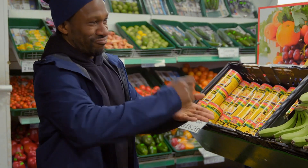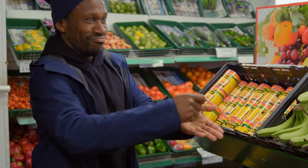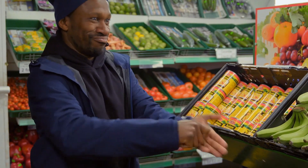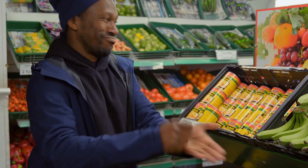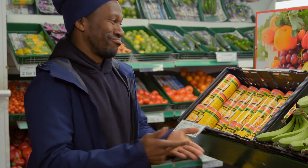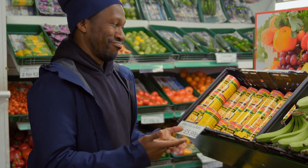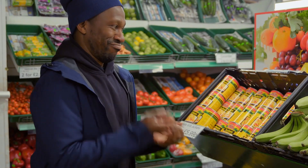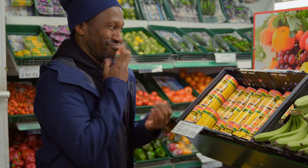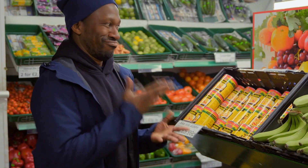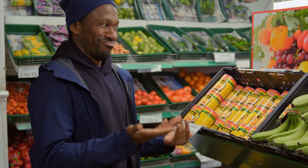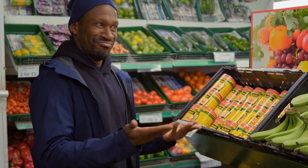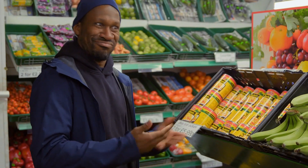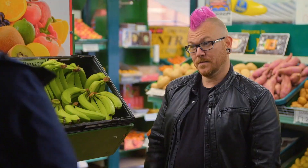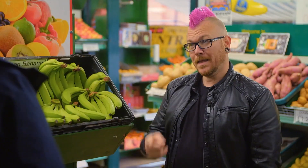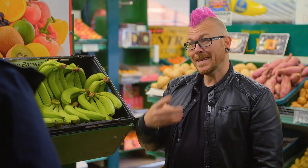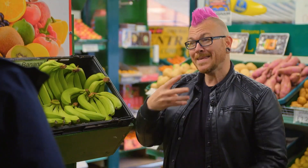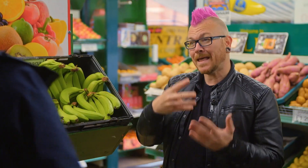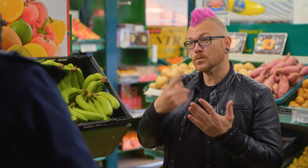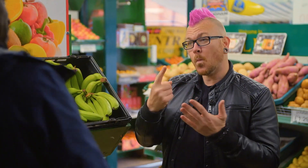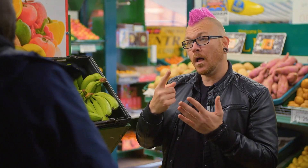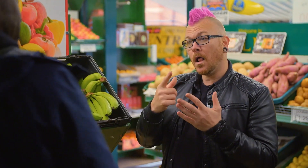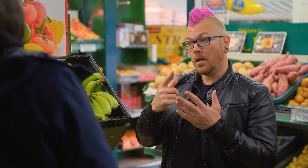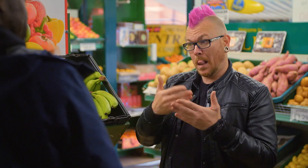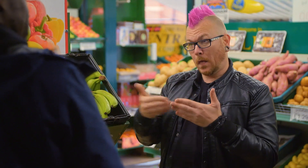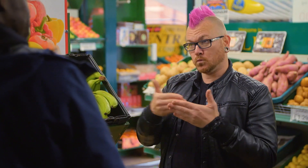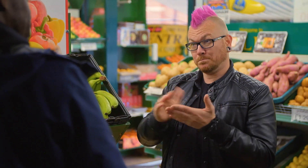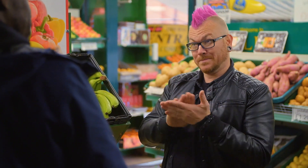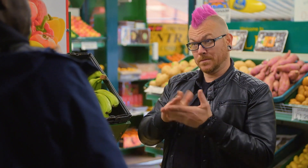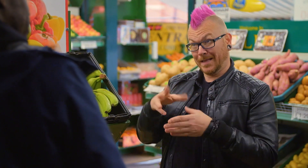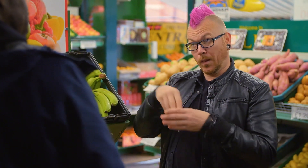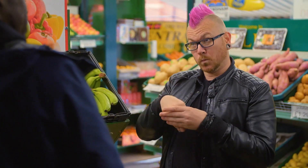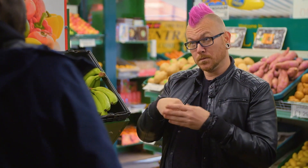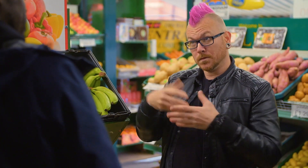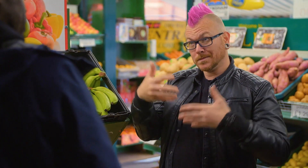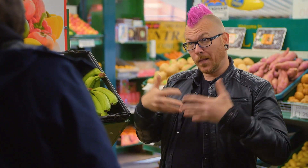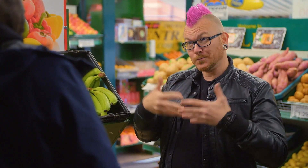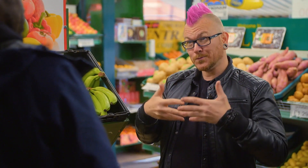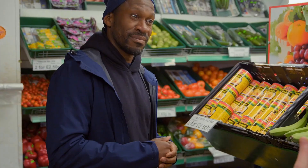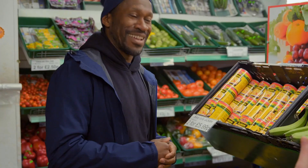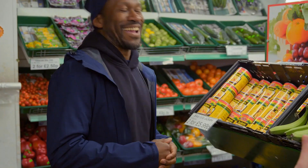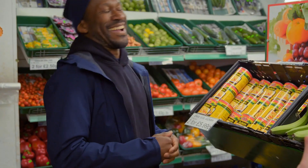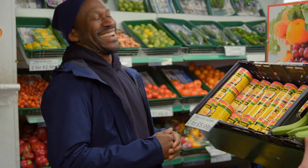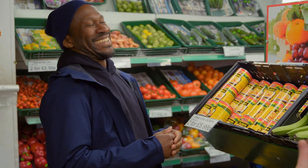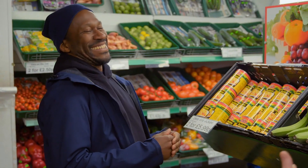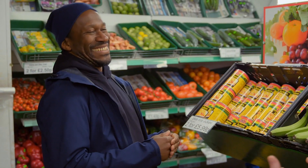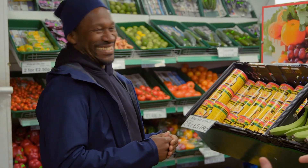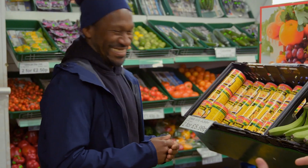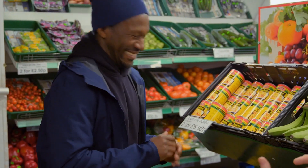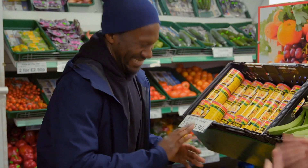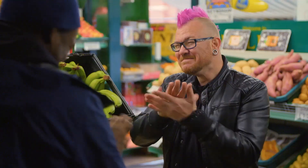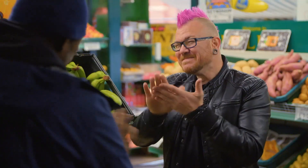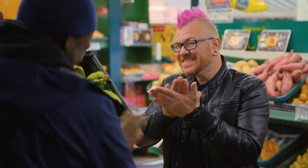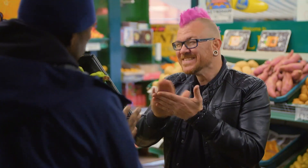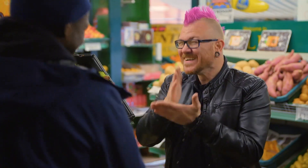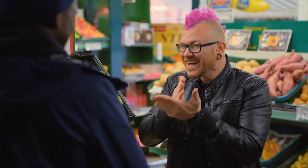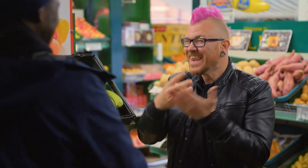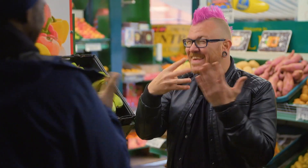from other countries. 91 languages? Does that include sign language? No, So you really